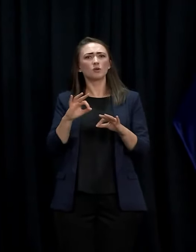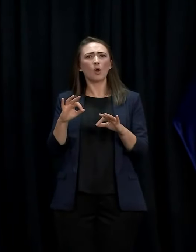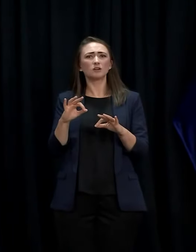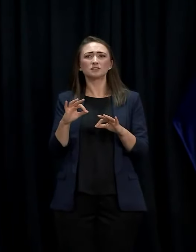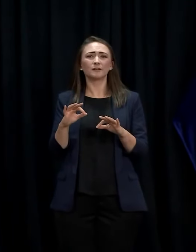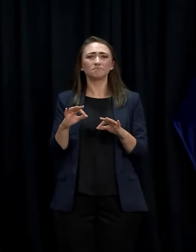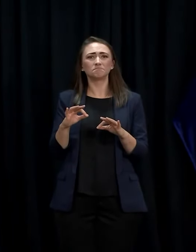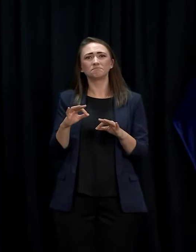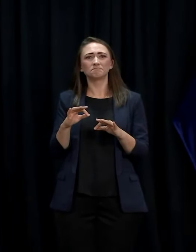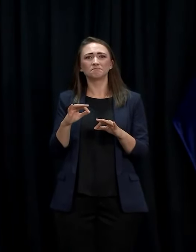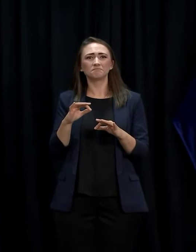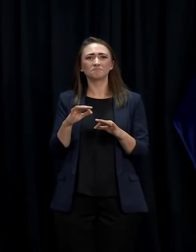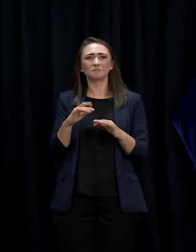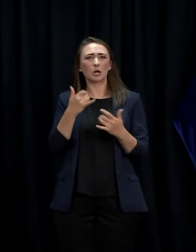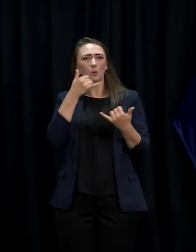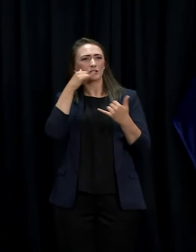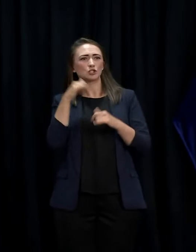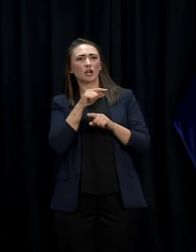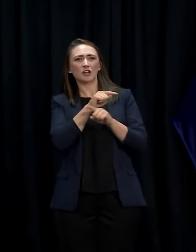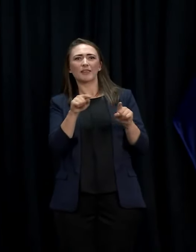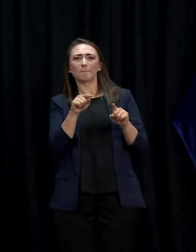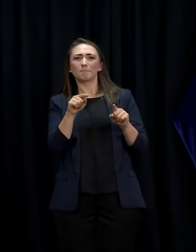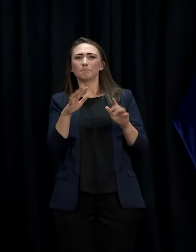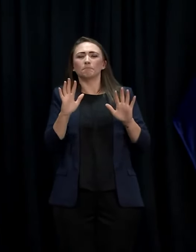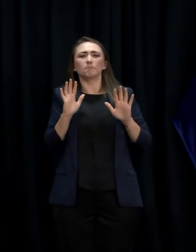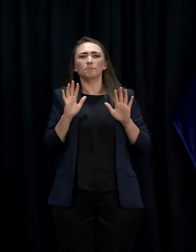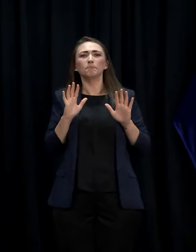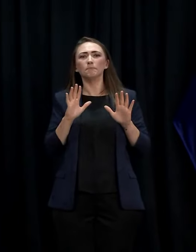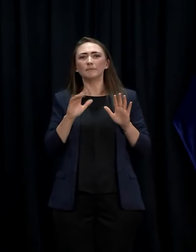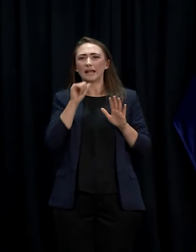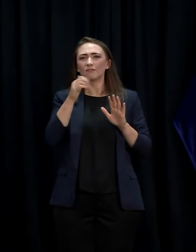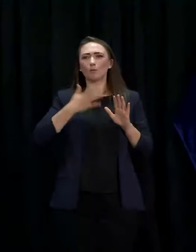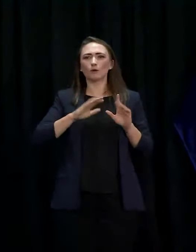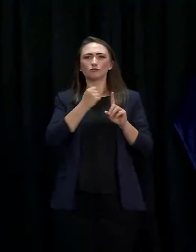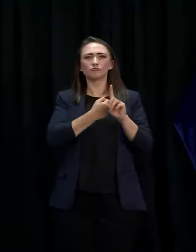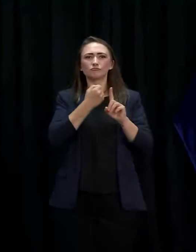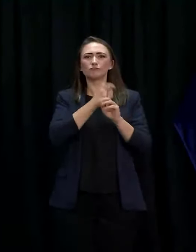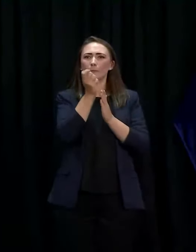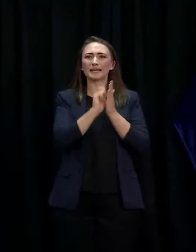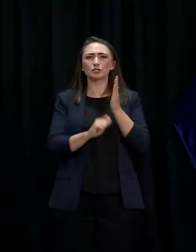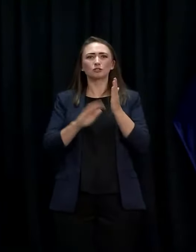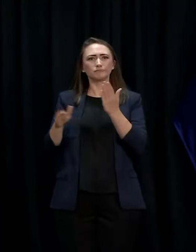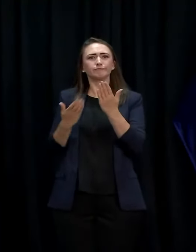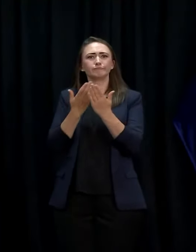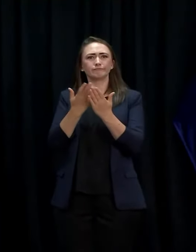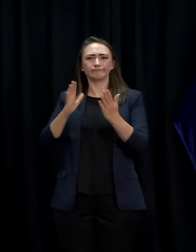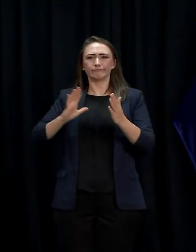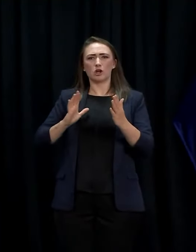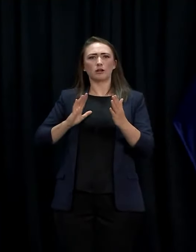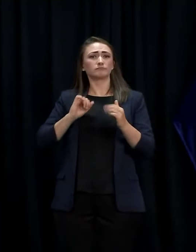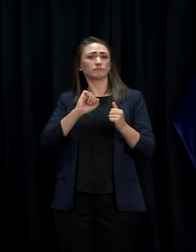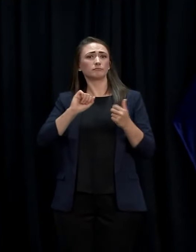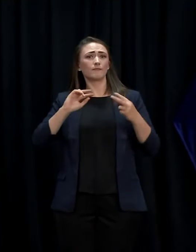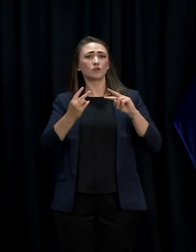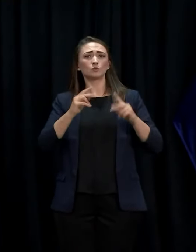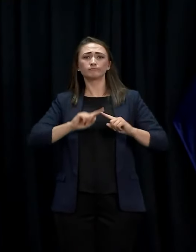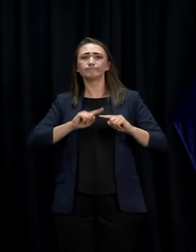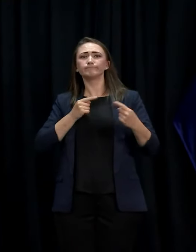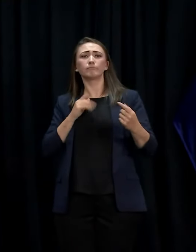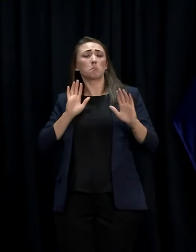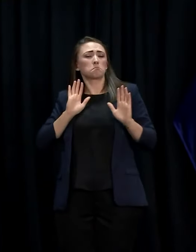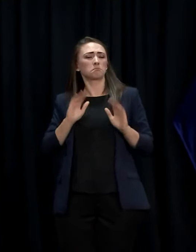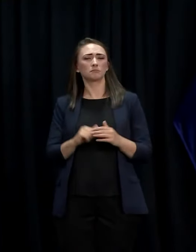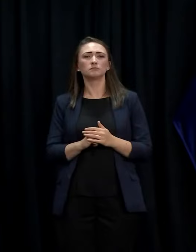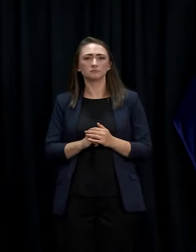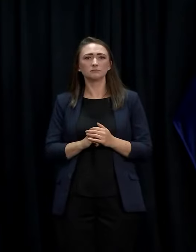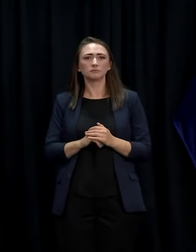accepting petitions, because I do think it is important that members of the public, even those who have views that we might not